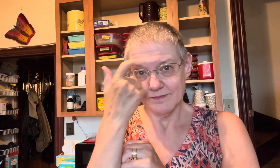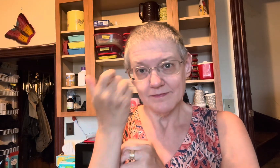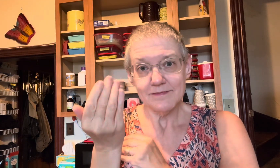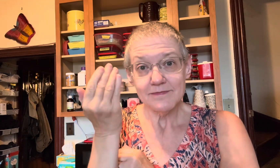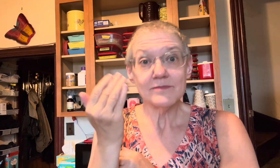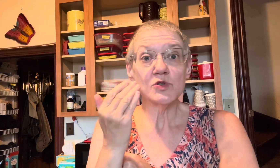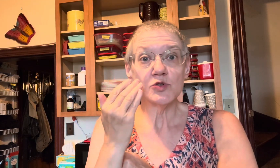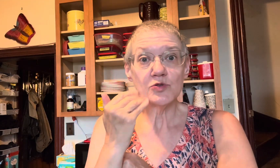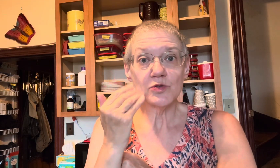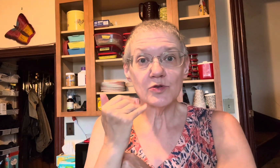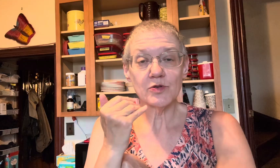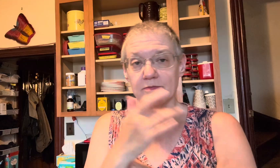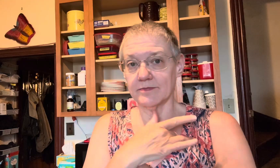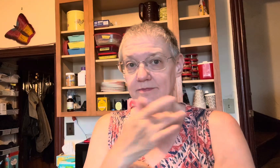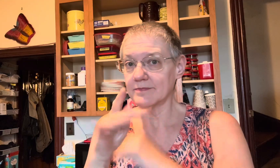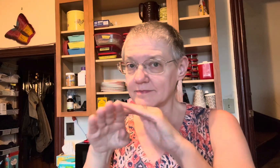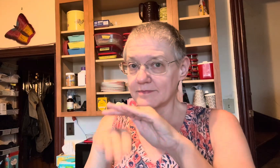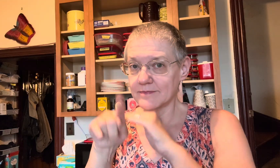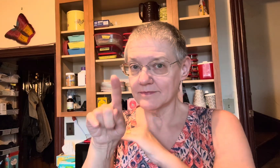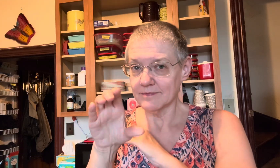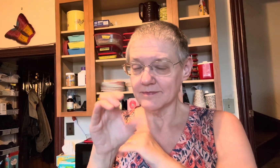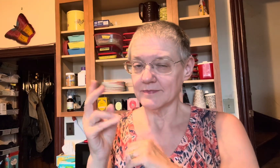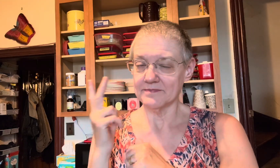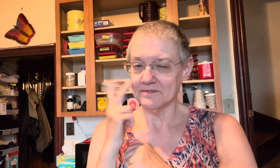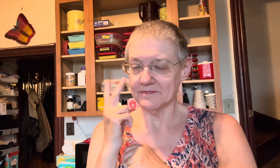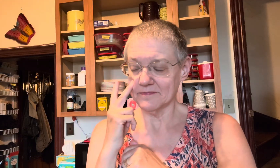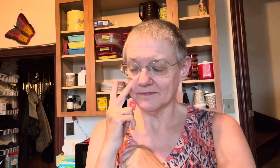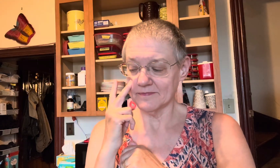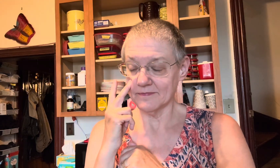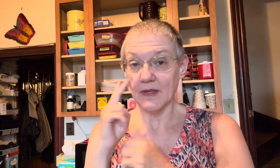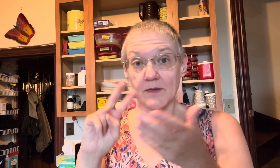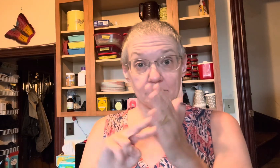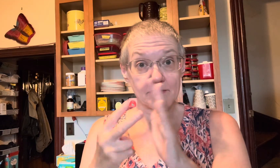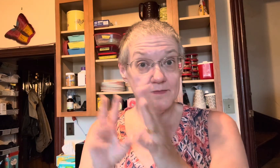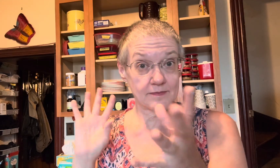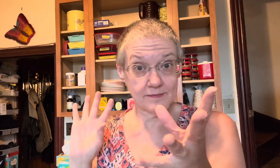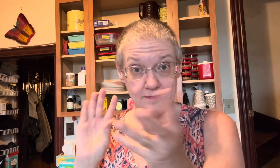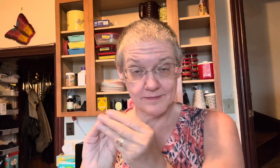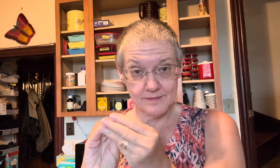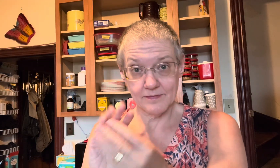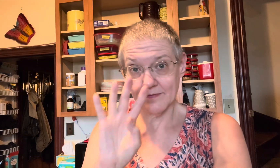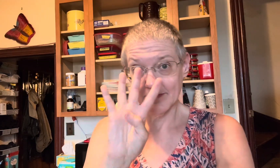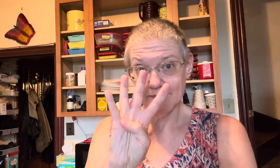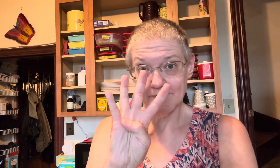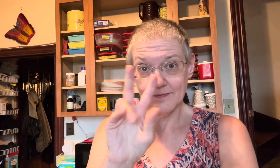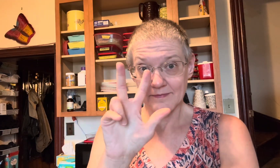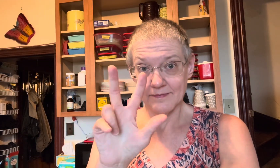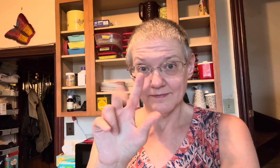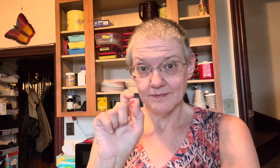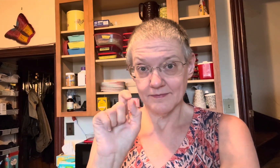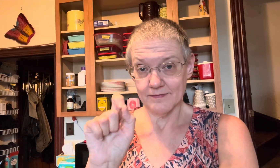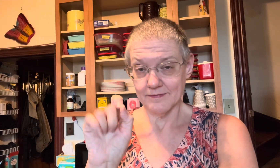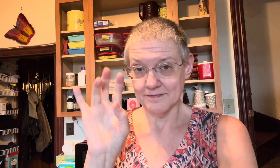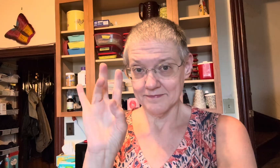my 14 limit, because his blood sugar in the morning has been under 100, so we'll see. So all day he will have